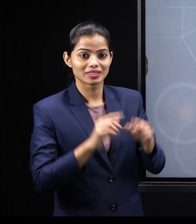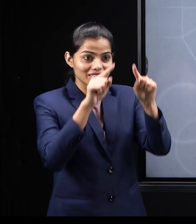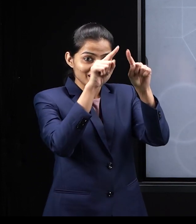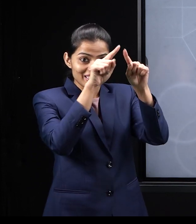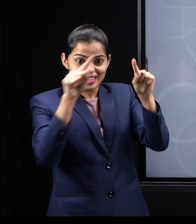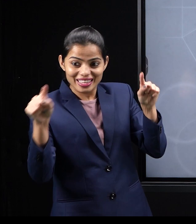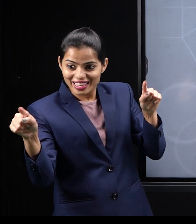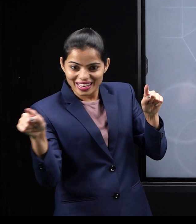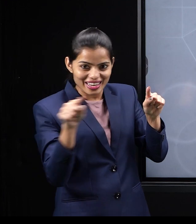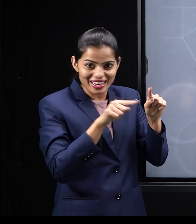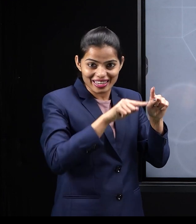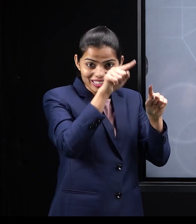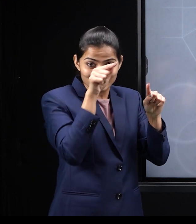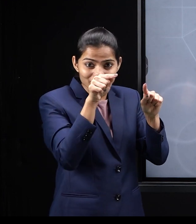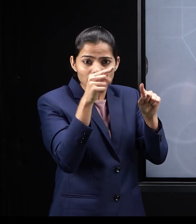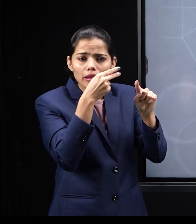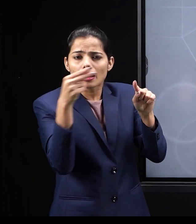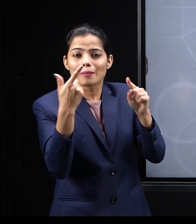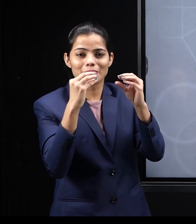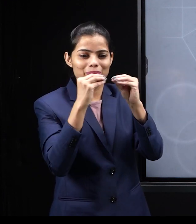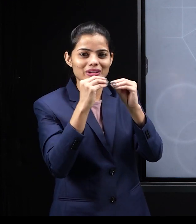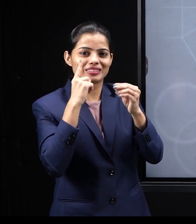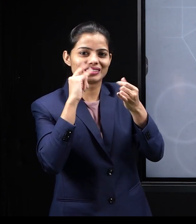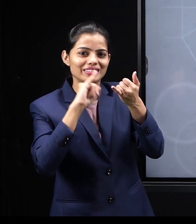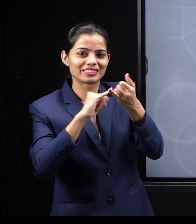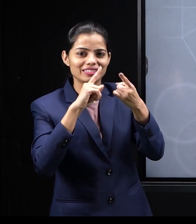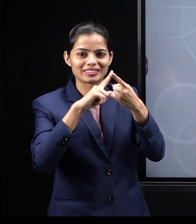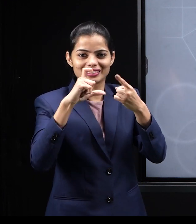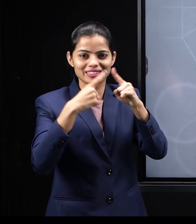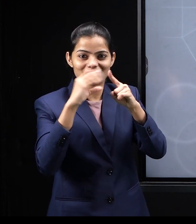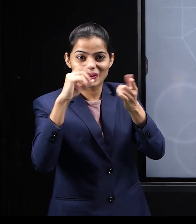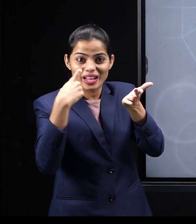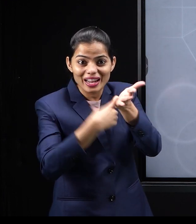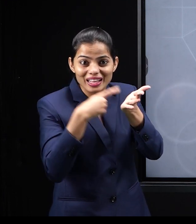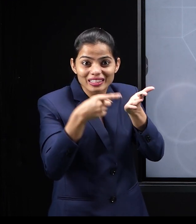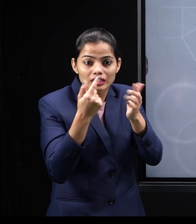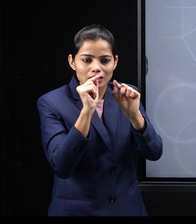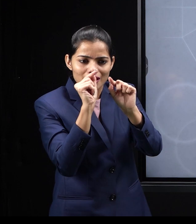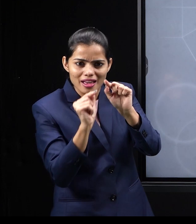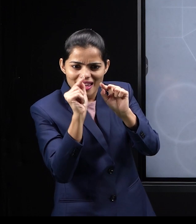The perpendicular bisector of the base is also the angle bisector.